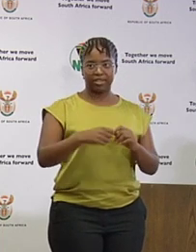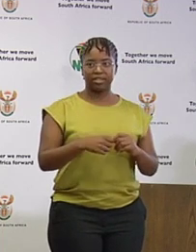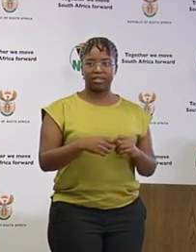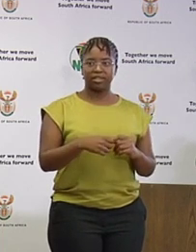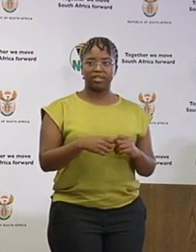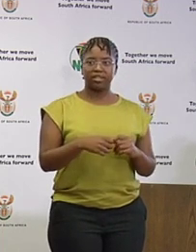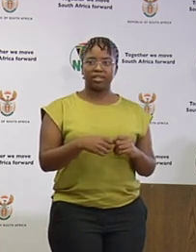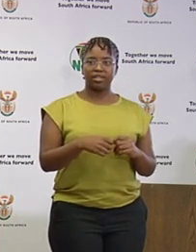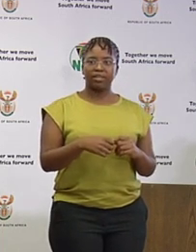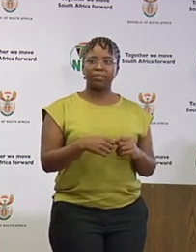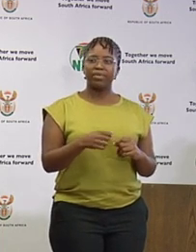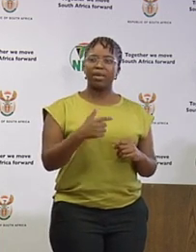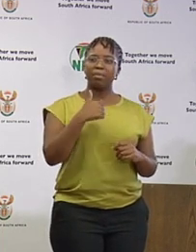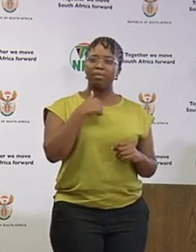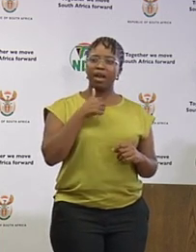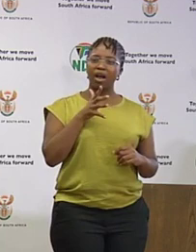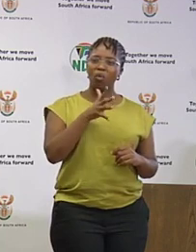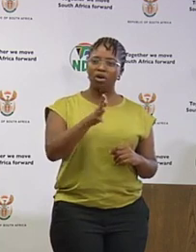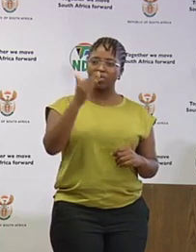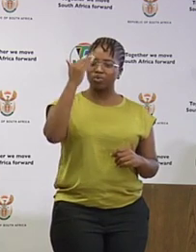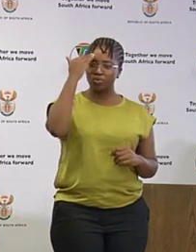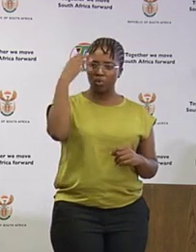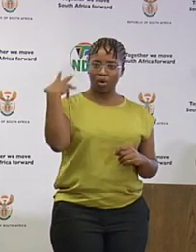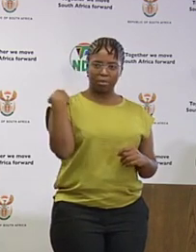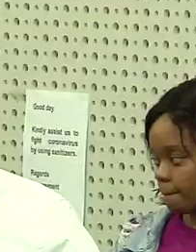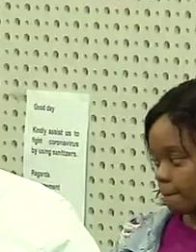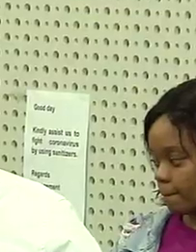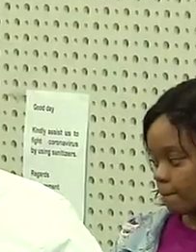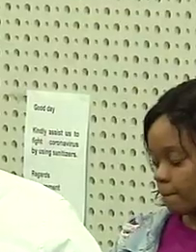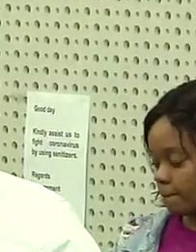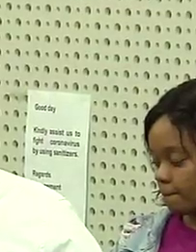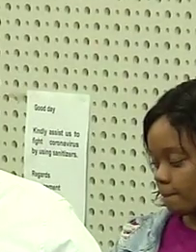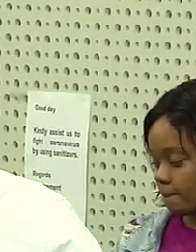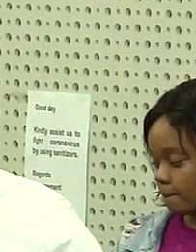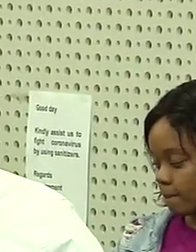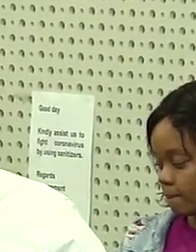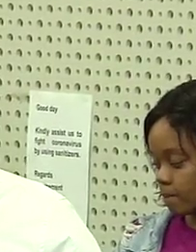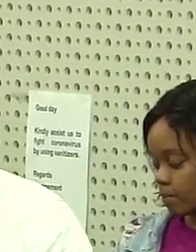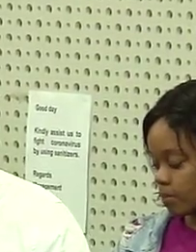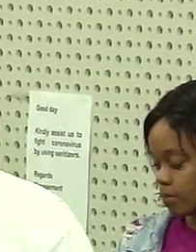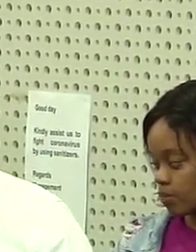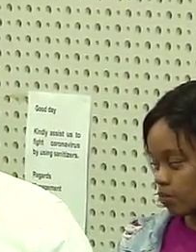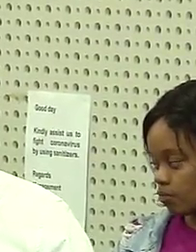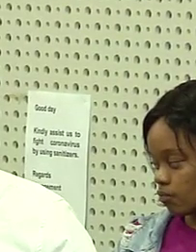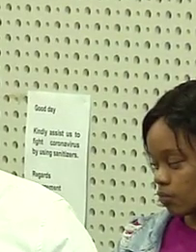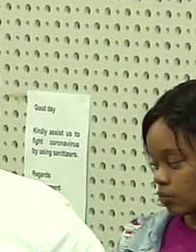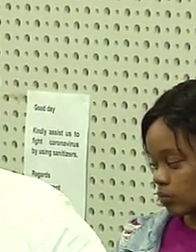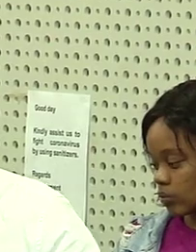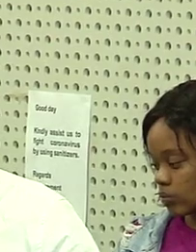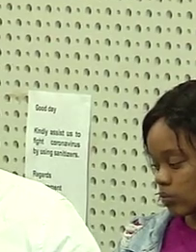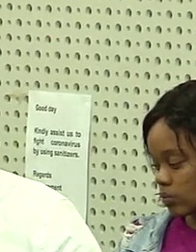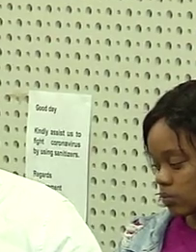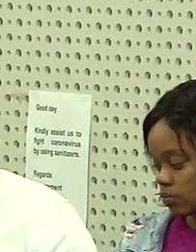Minister, I wanted to inquire, Minister, with the families of South Africa which are separated, could